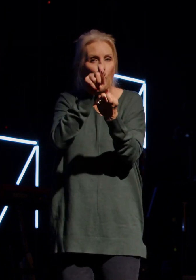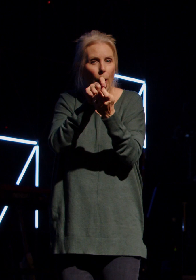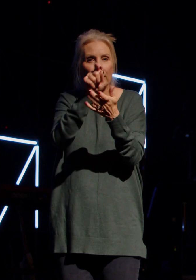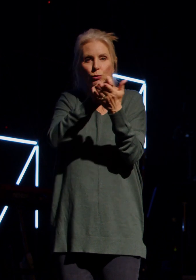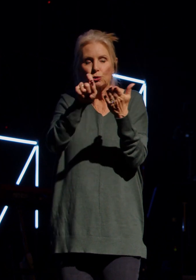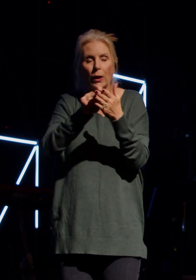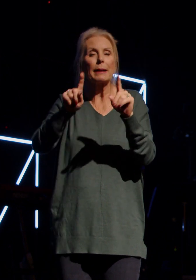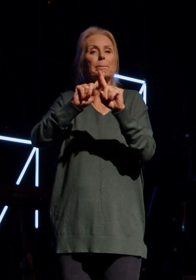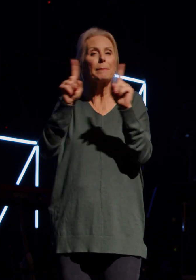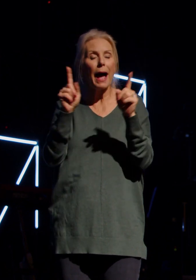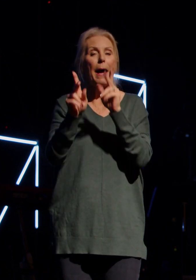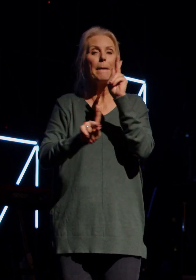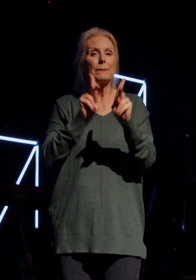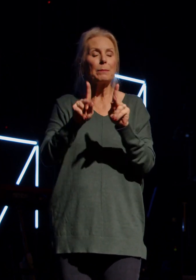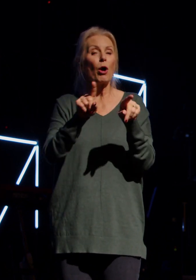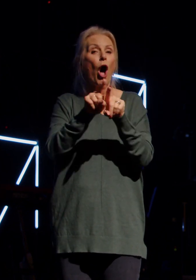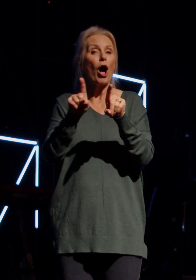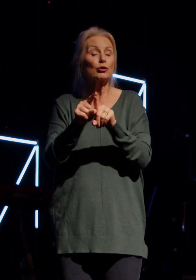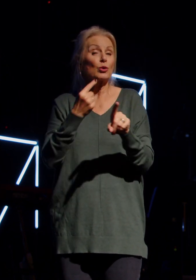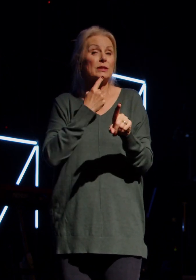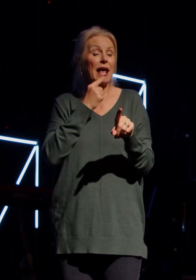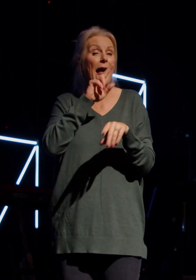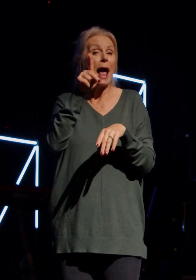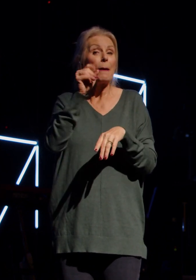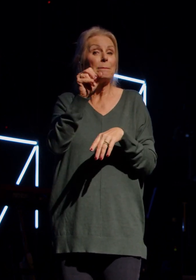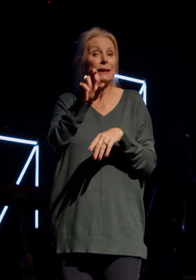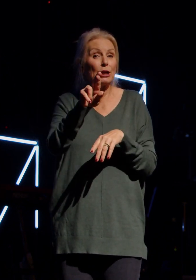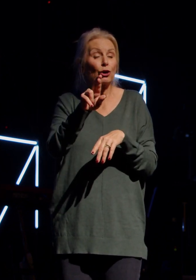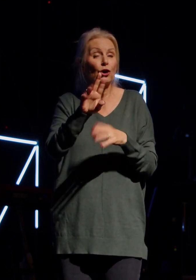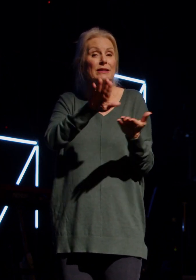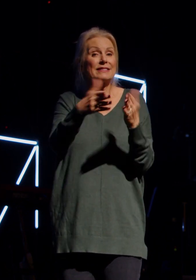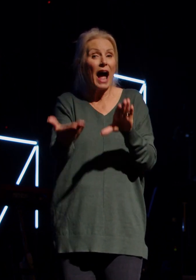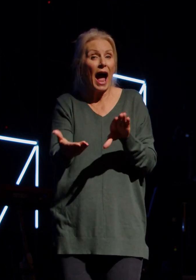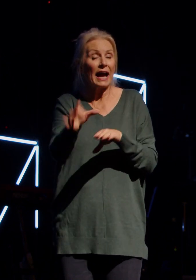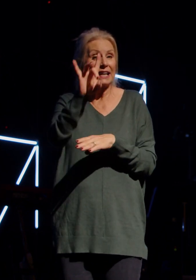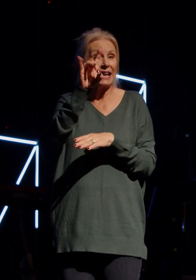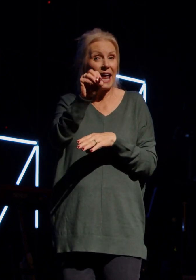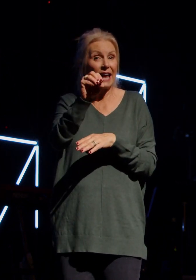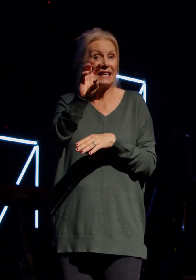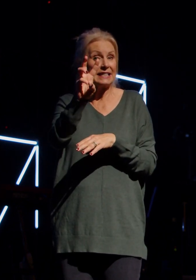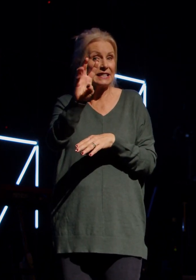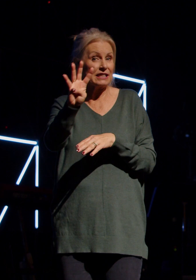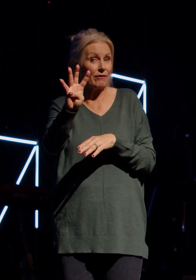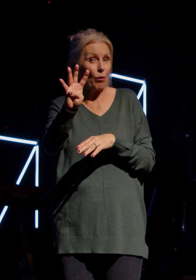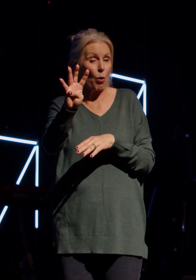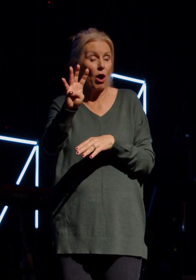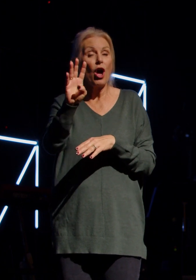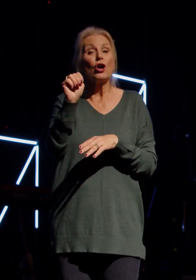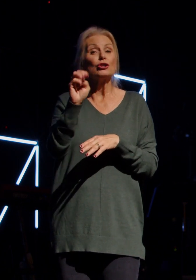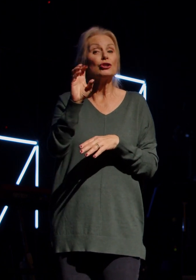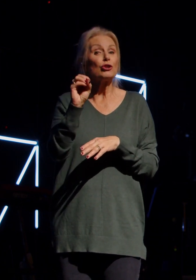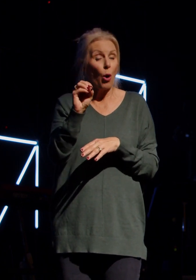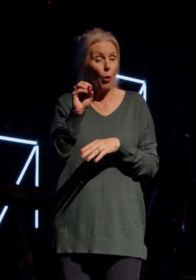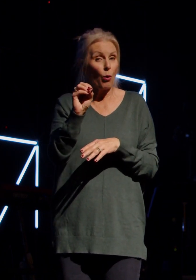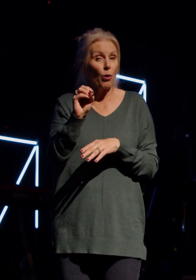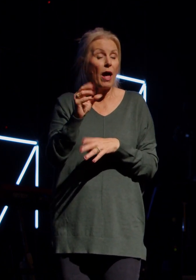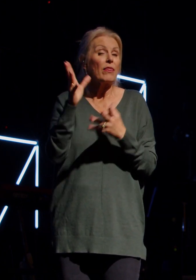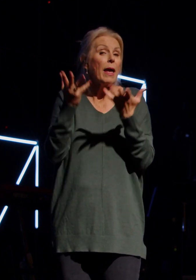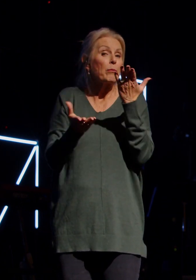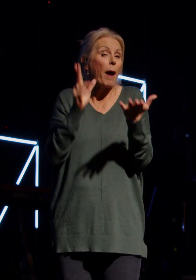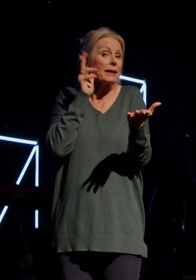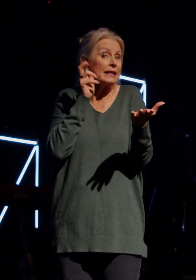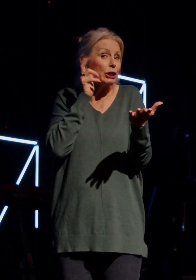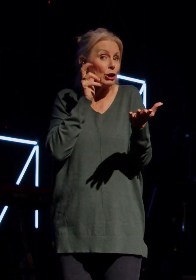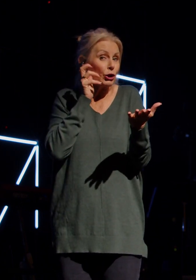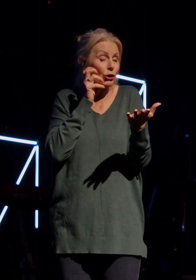likely, that people also say that Peter died in AD 64. So Mark is probably hearing Peter talk about all of these